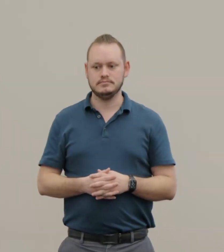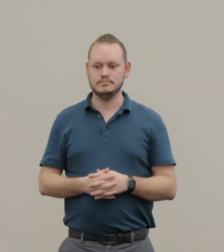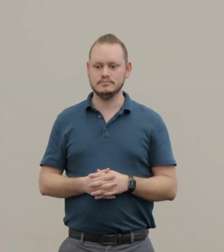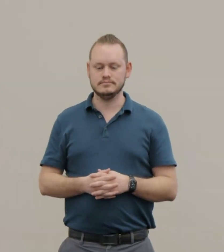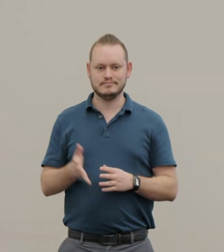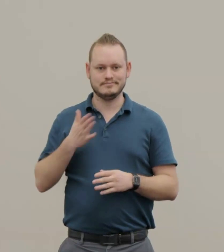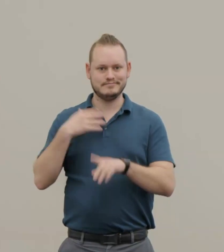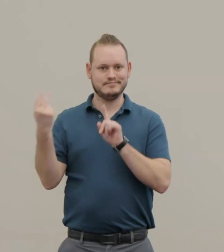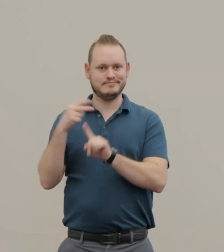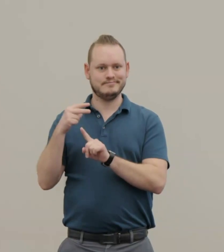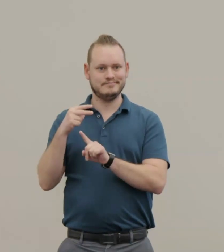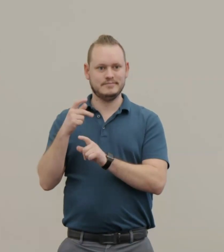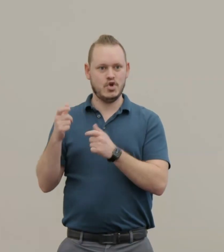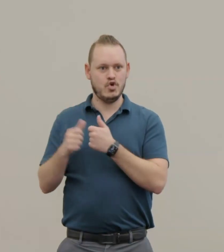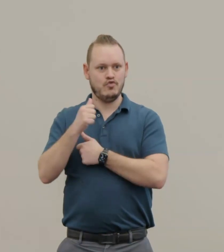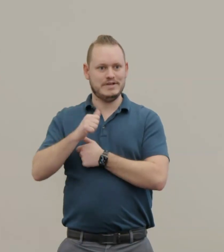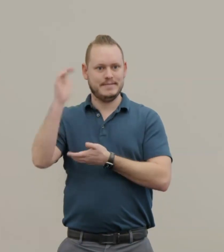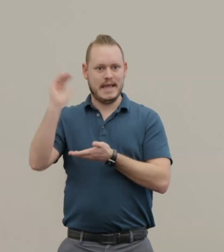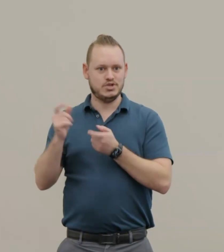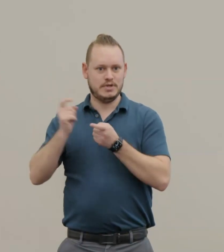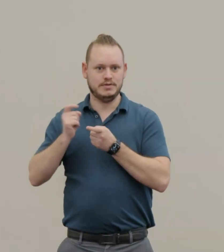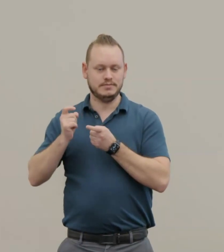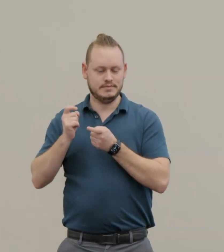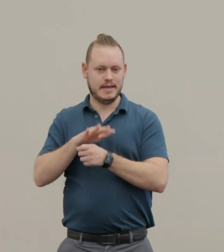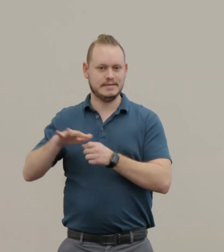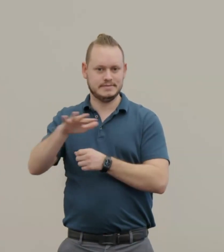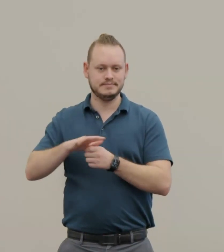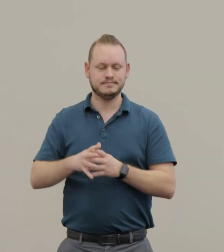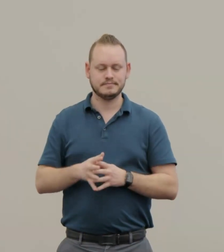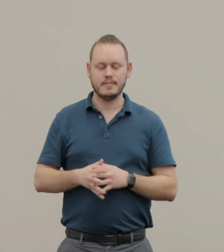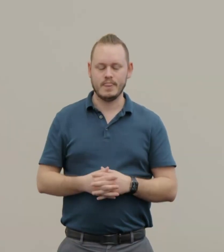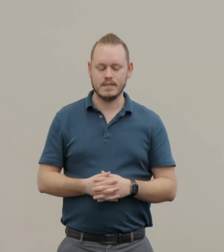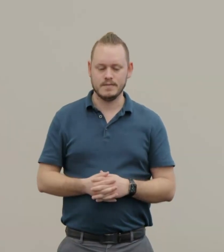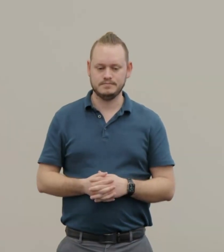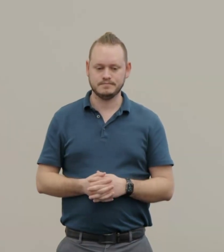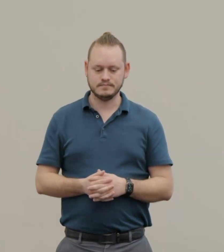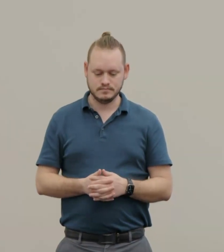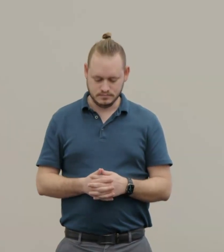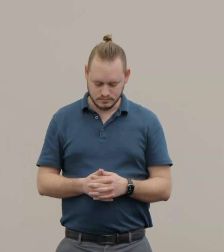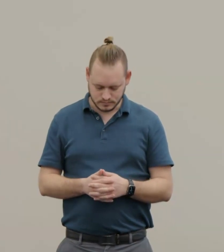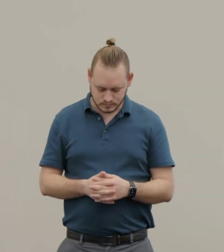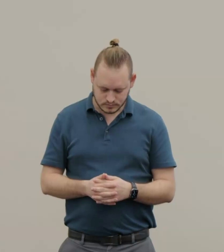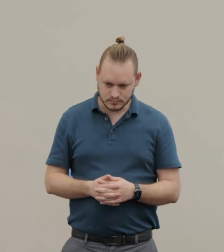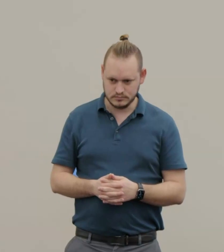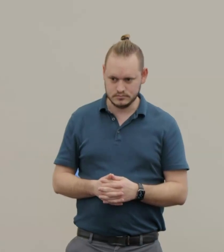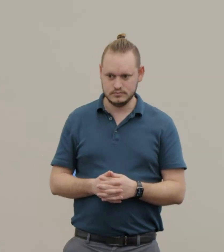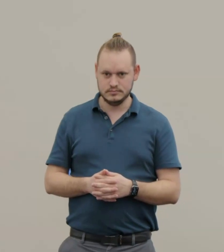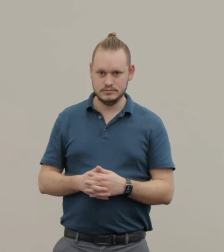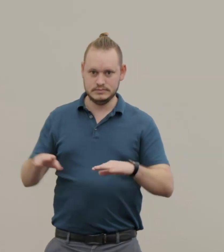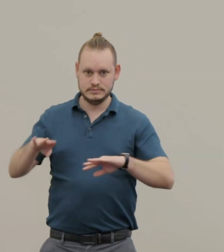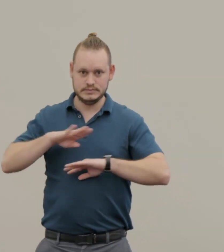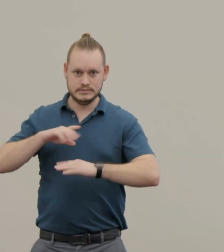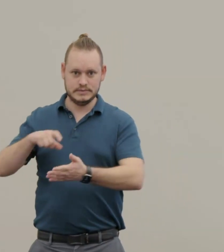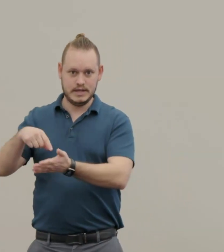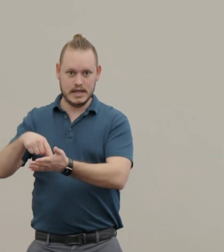I'm coming from maybe a risk management space with this, because meeting the deadline is going to be difficult.